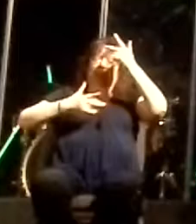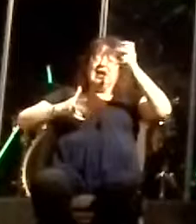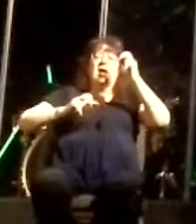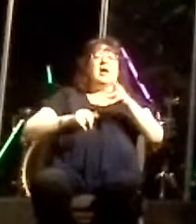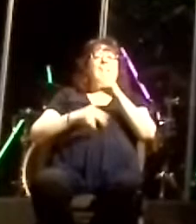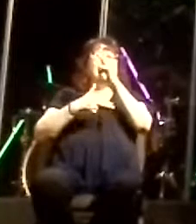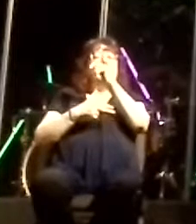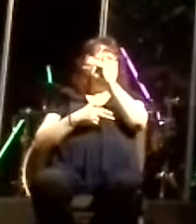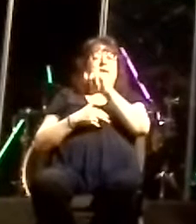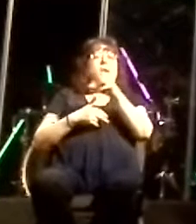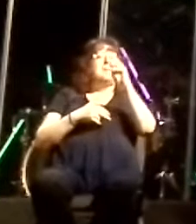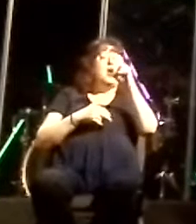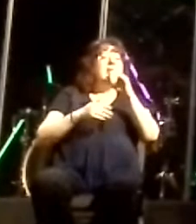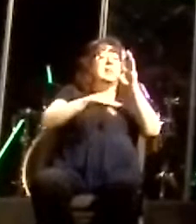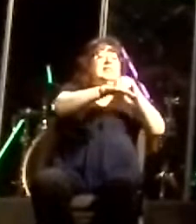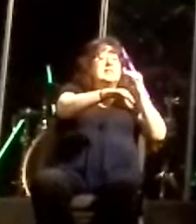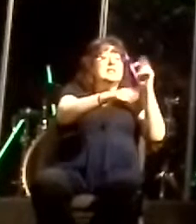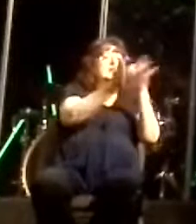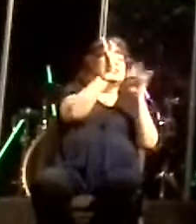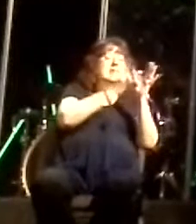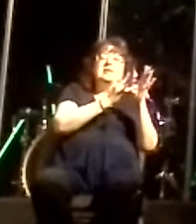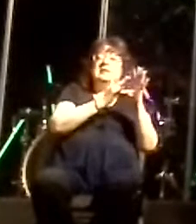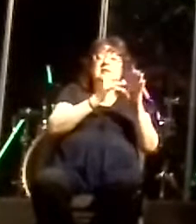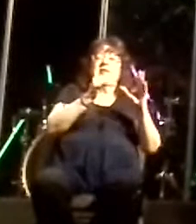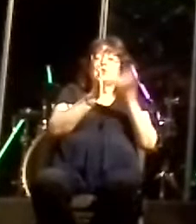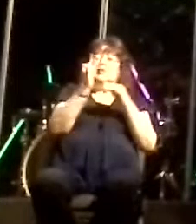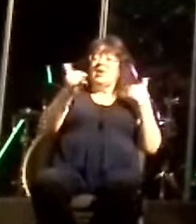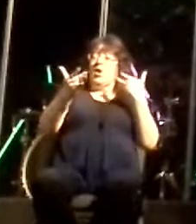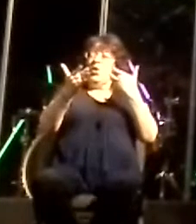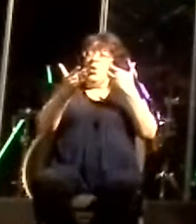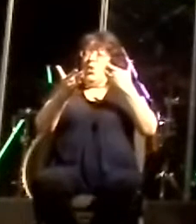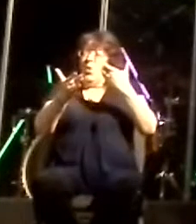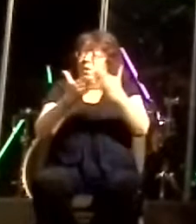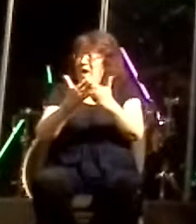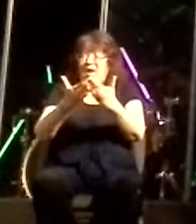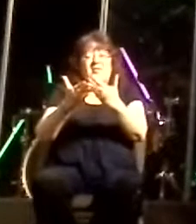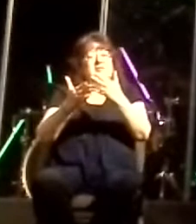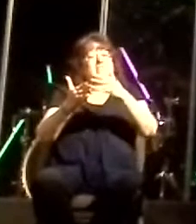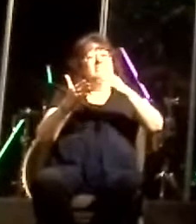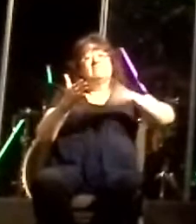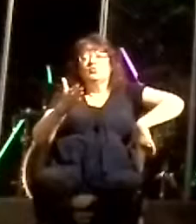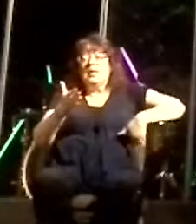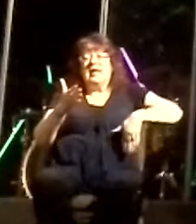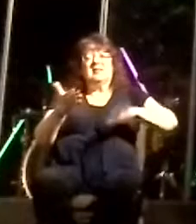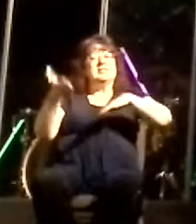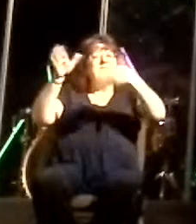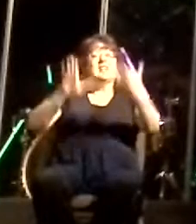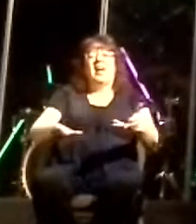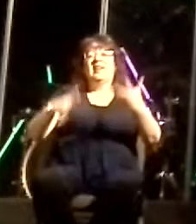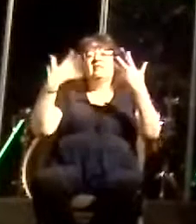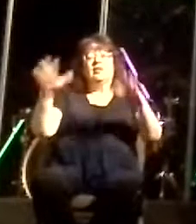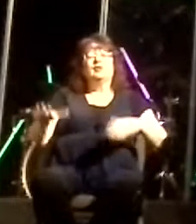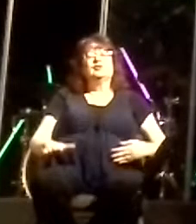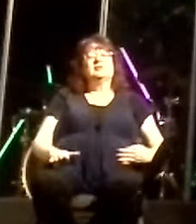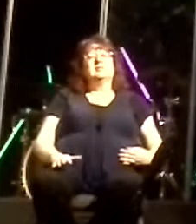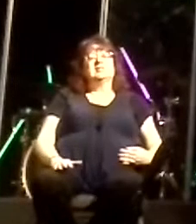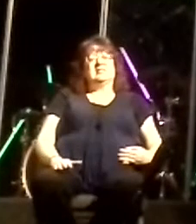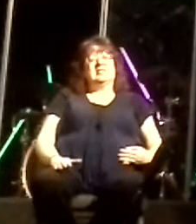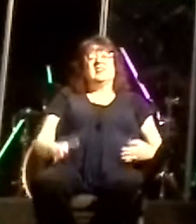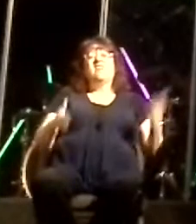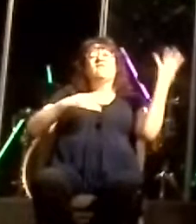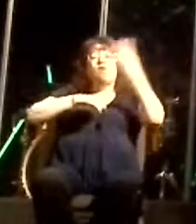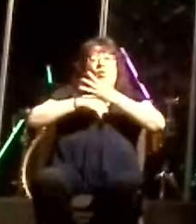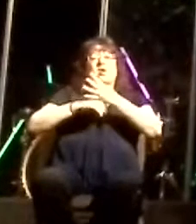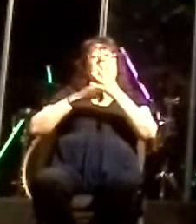Mary and Martha send for Jesus. But before Jesus can get there, by the time Jesus gets there, Lazarus has already died. He's actually been in the tomb